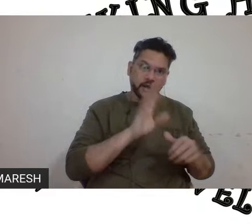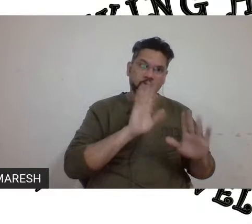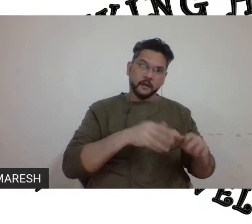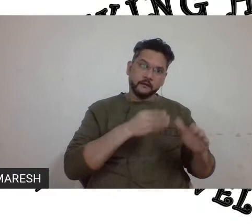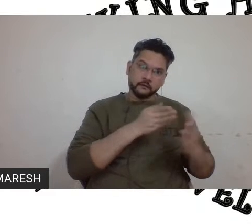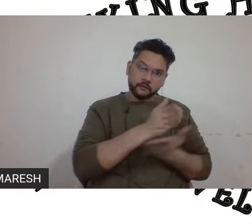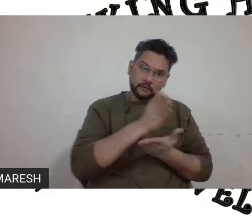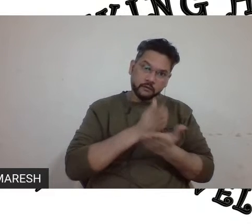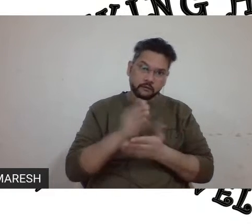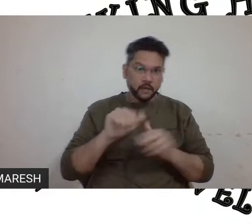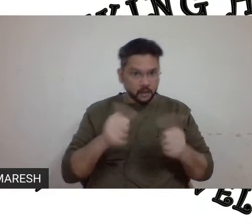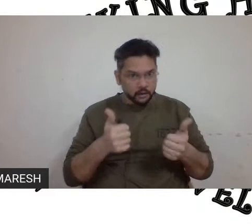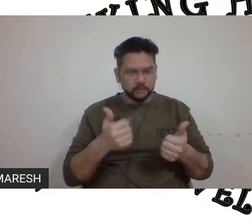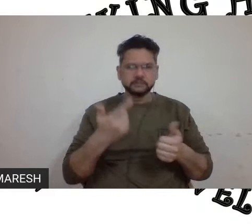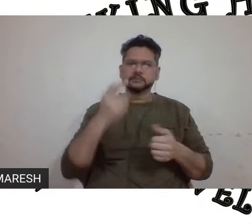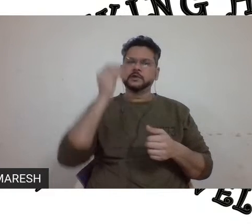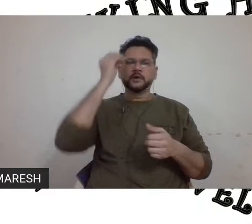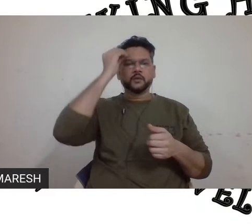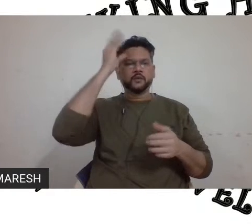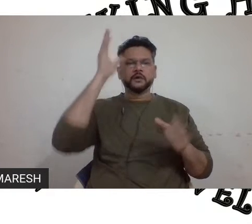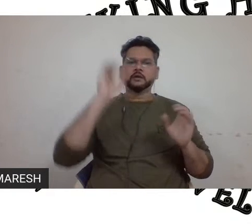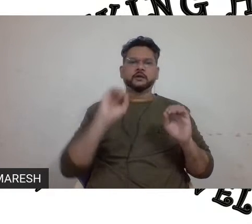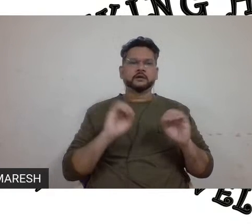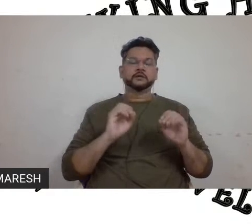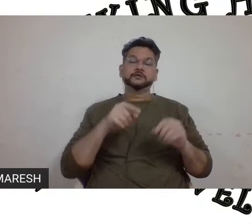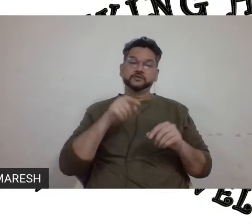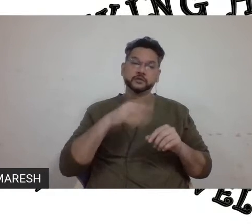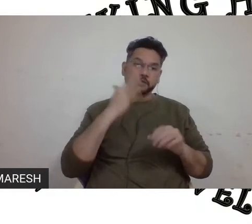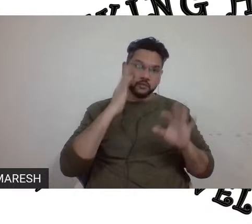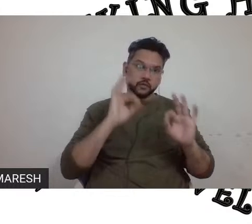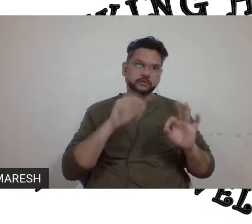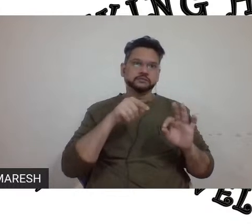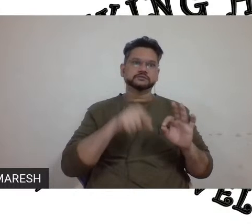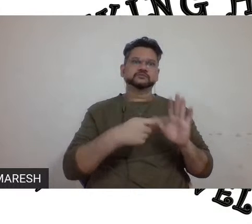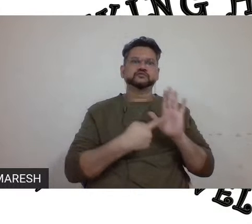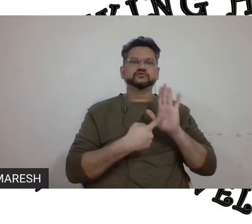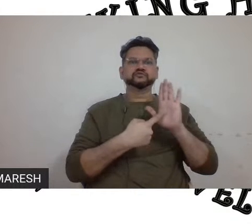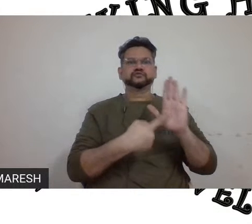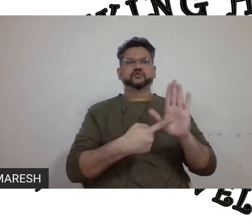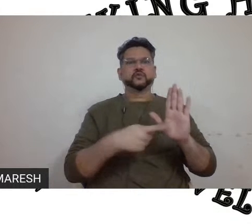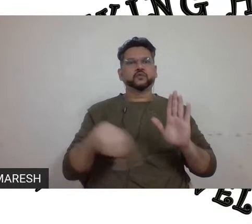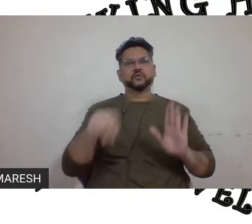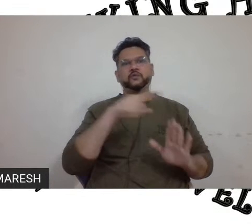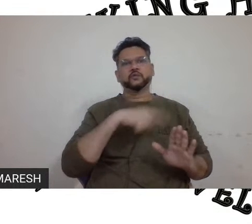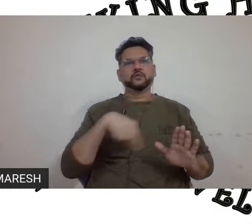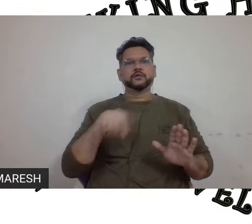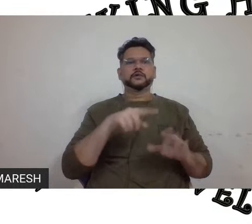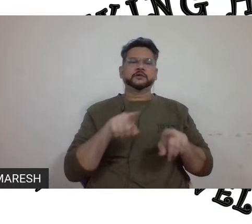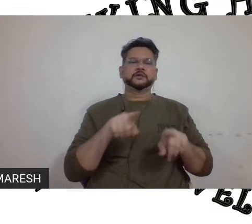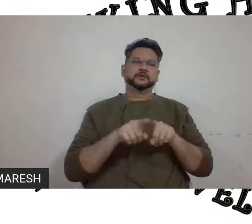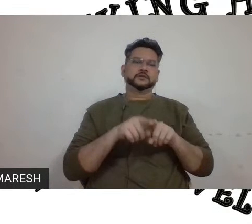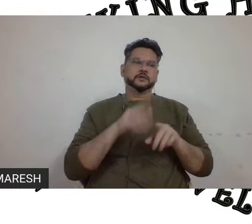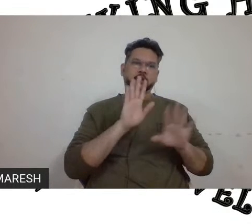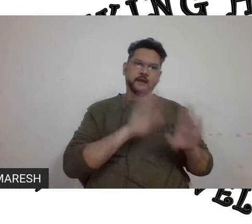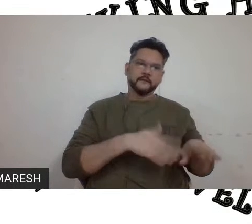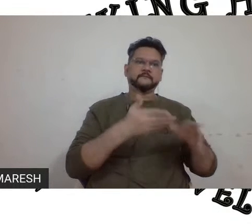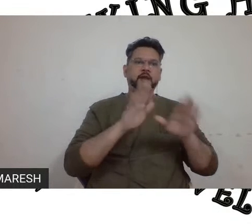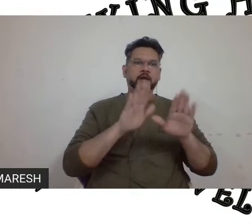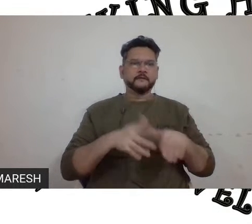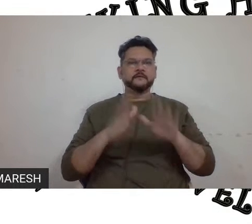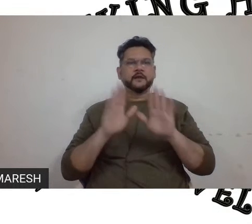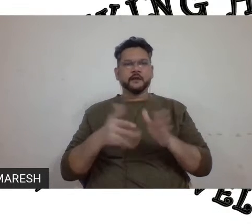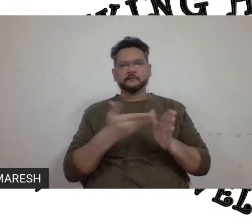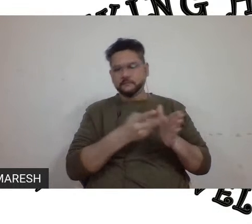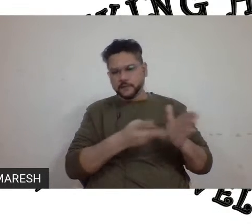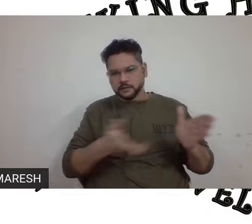and there is a need to promote such avenues that exist for persons with disabilities